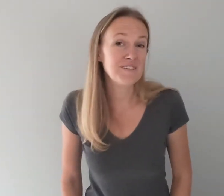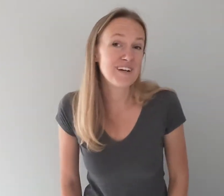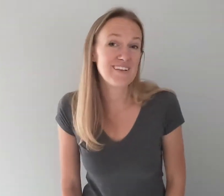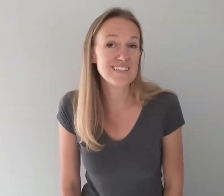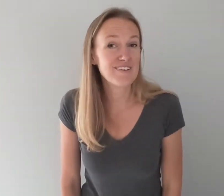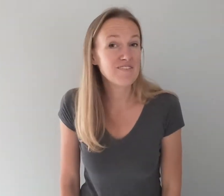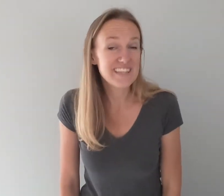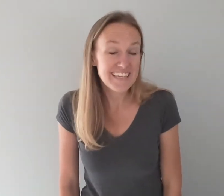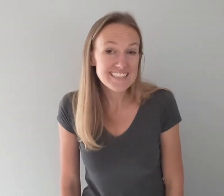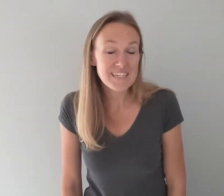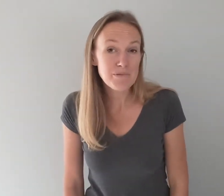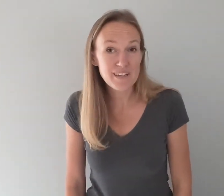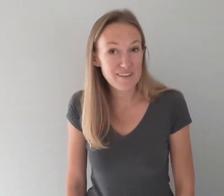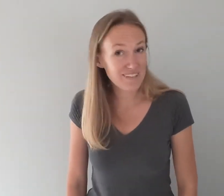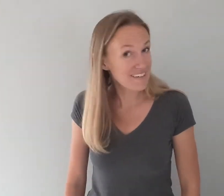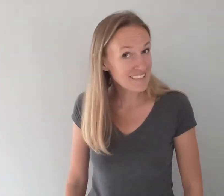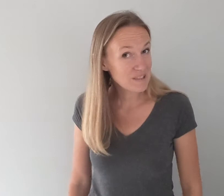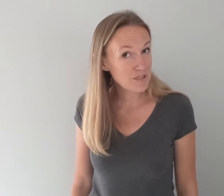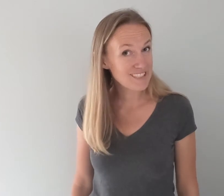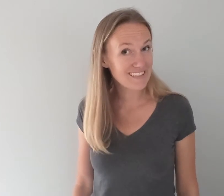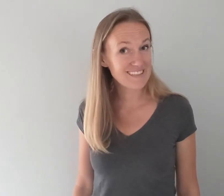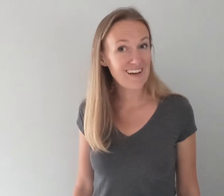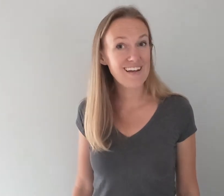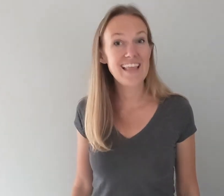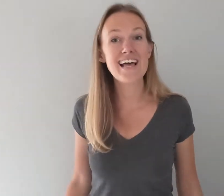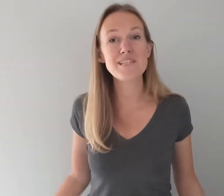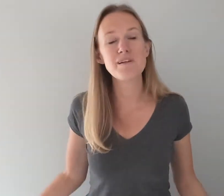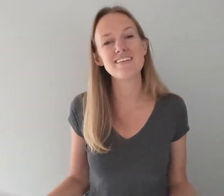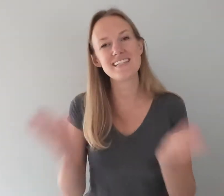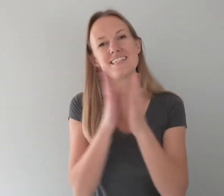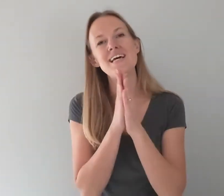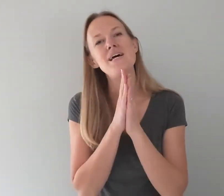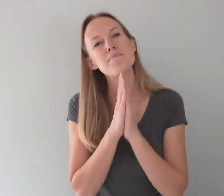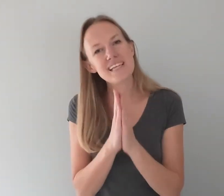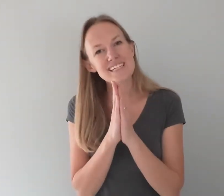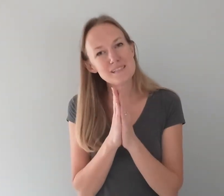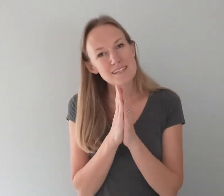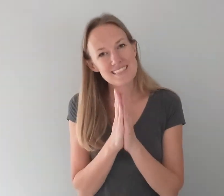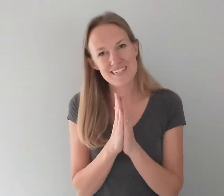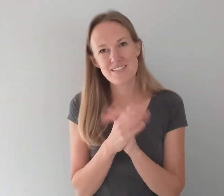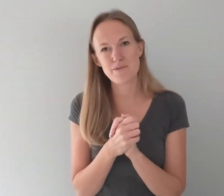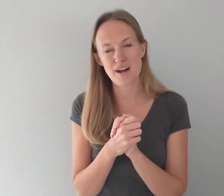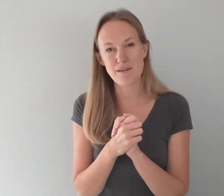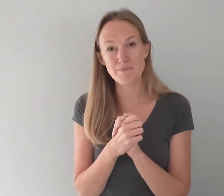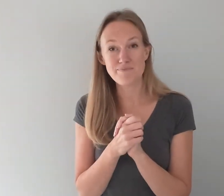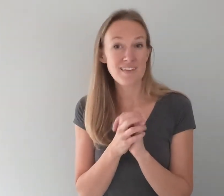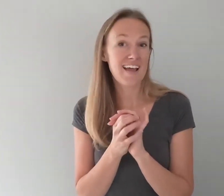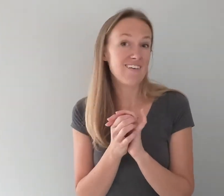find lots of helpful links like printing off the lyrics or purchasing the song. And last but not least, please consider subscribing or check